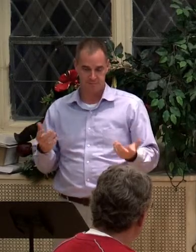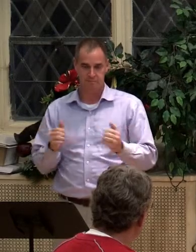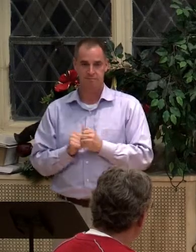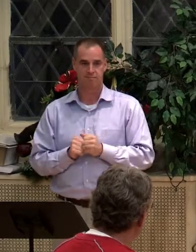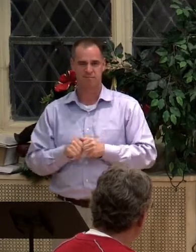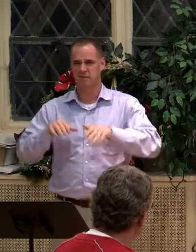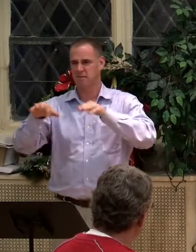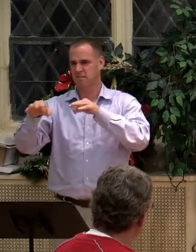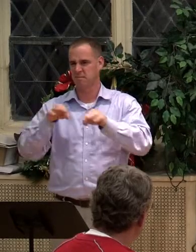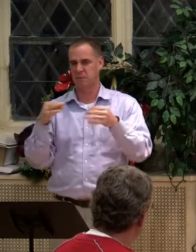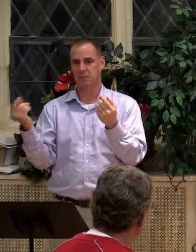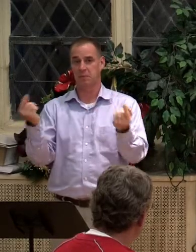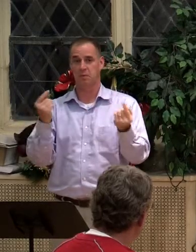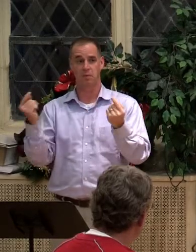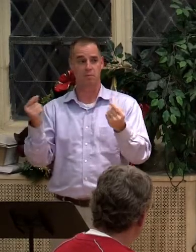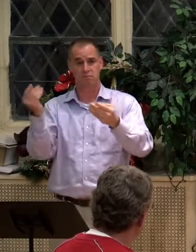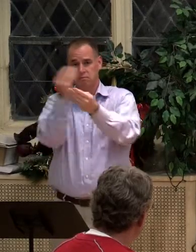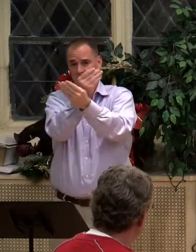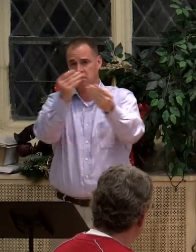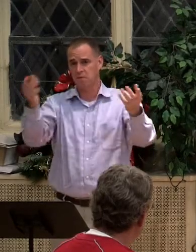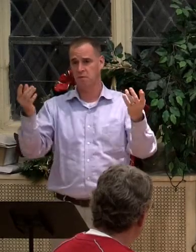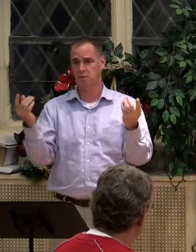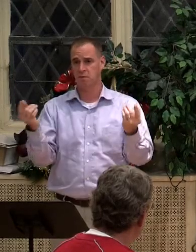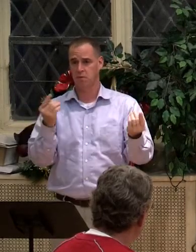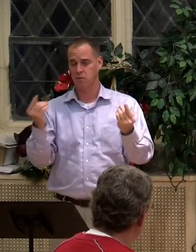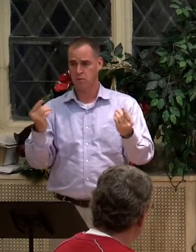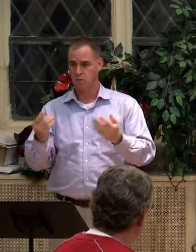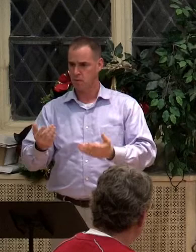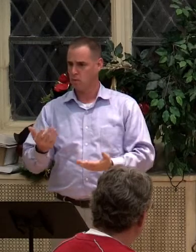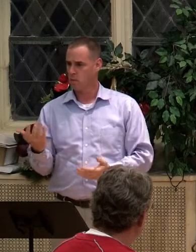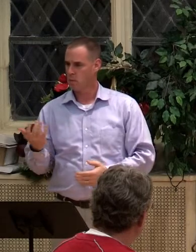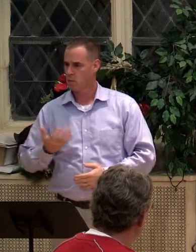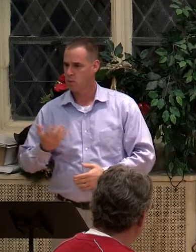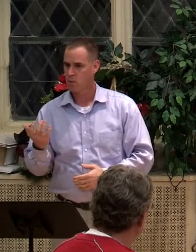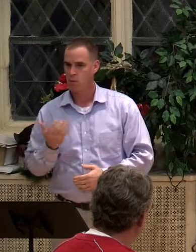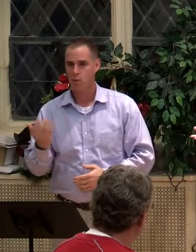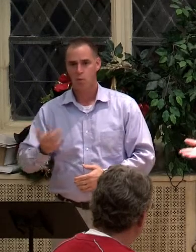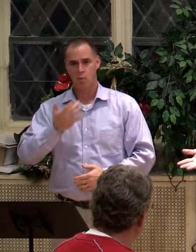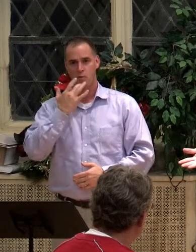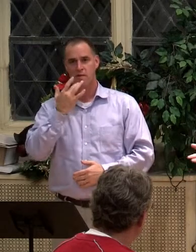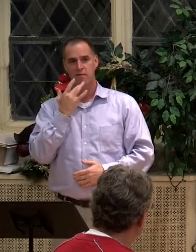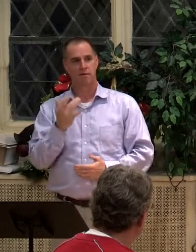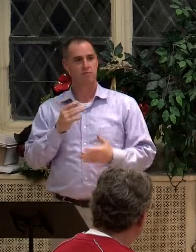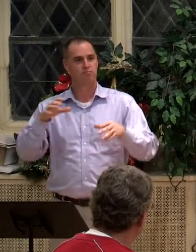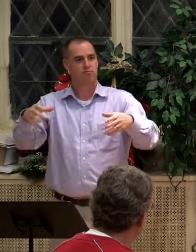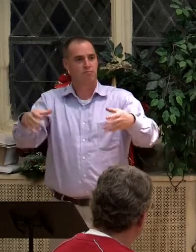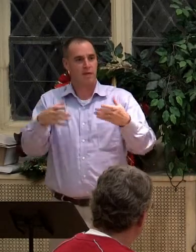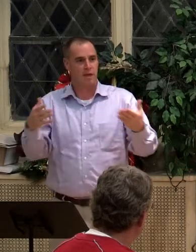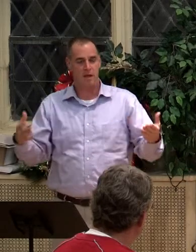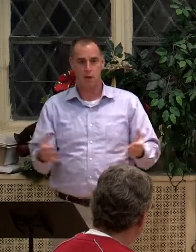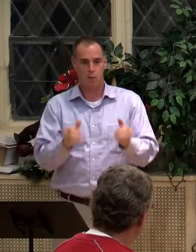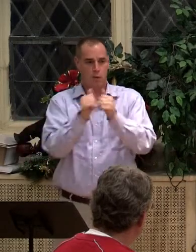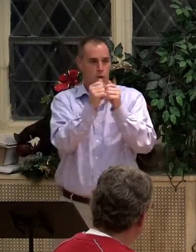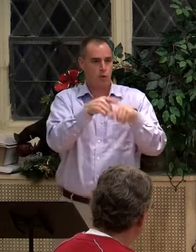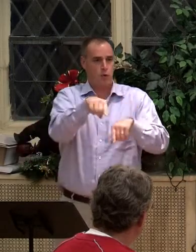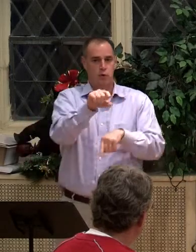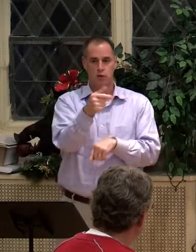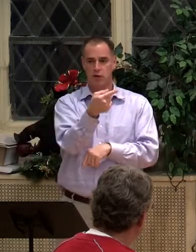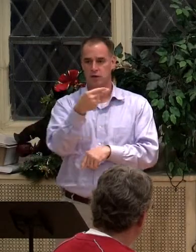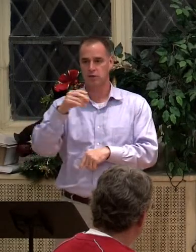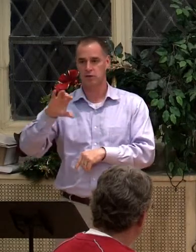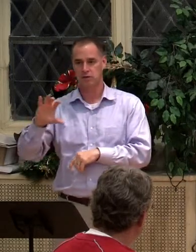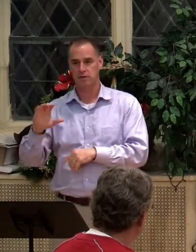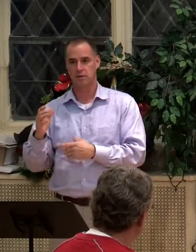But I just want to say what a pleasure and a privilege it is to be here with you and with the American School for the Deaf in this